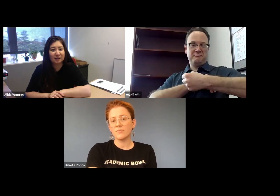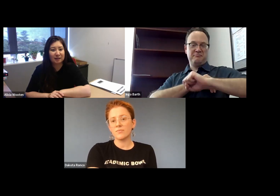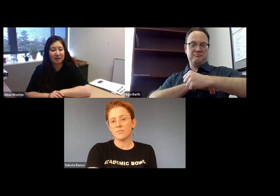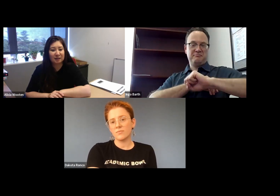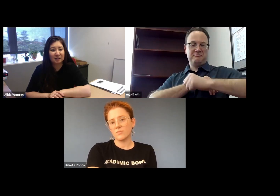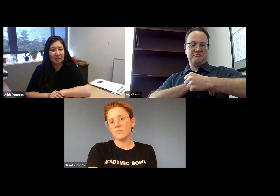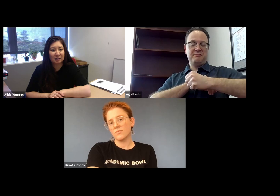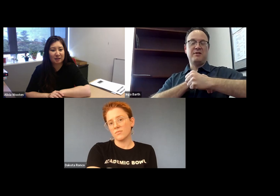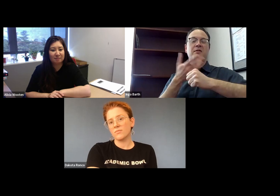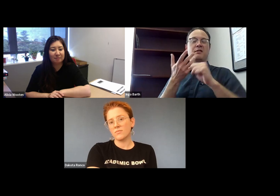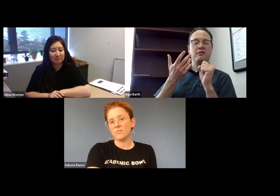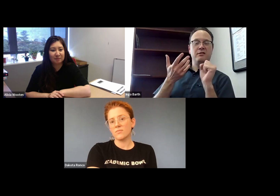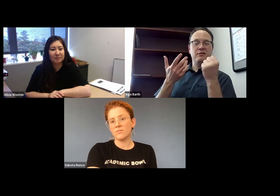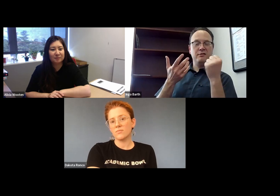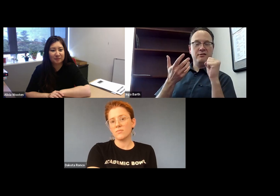axis.